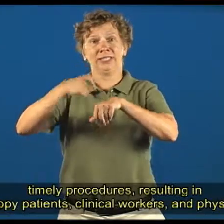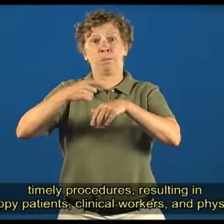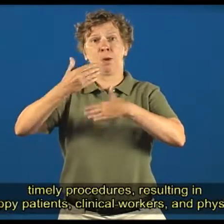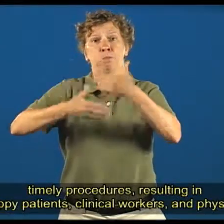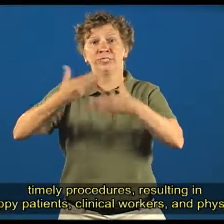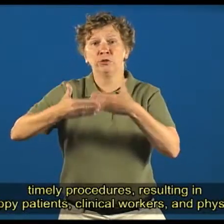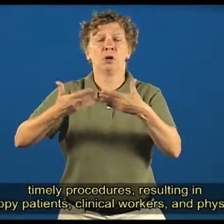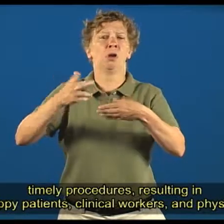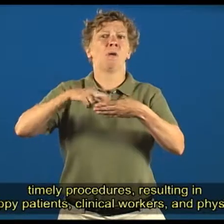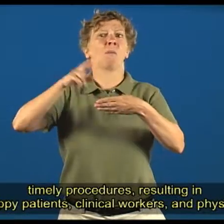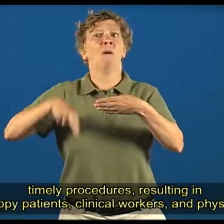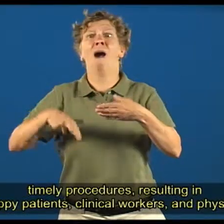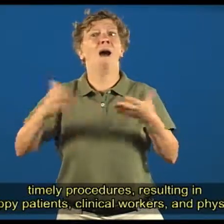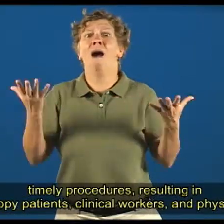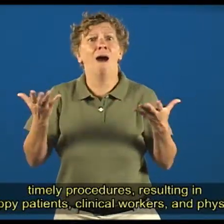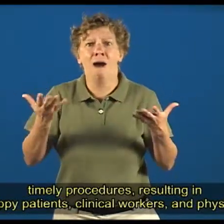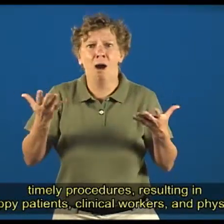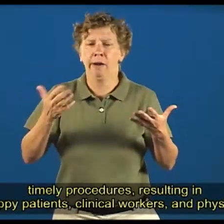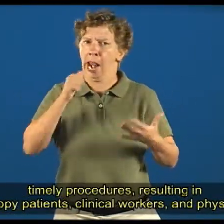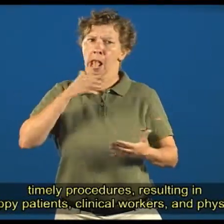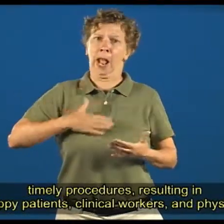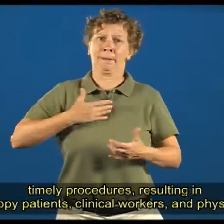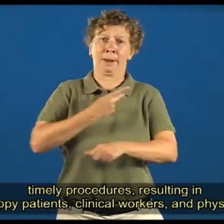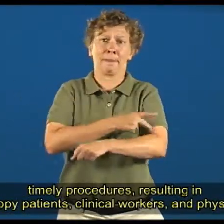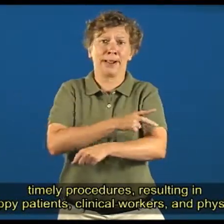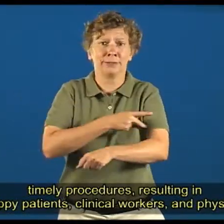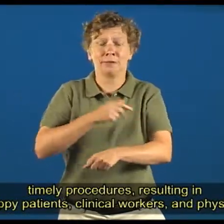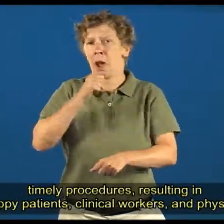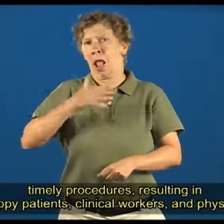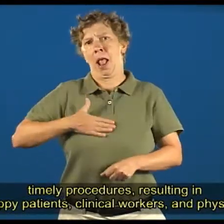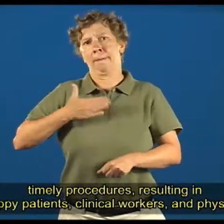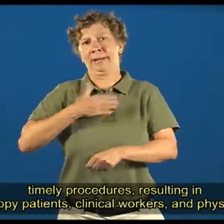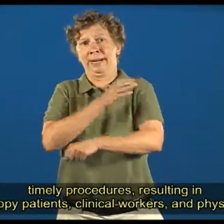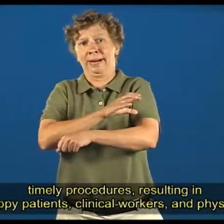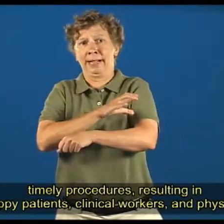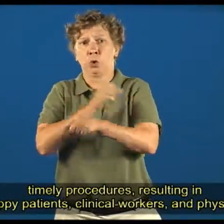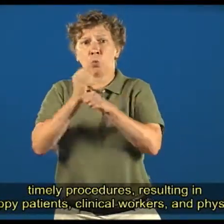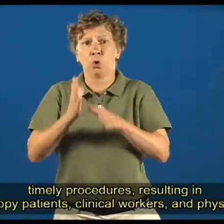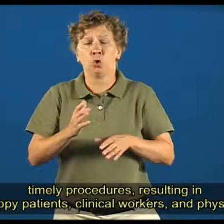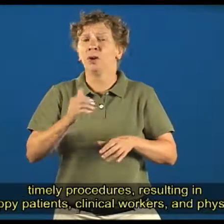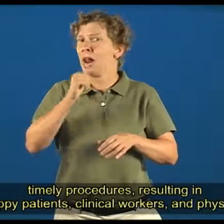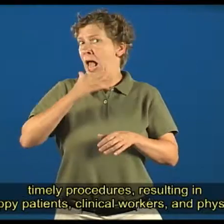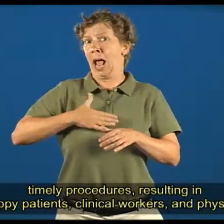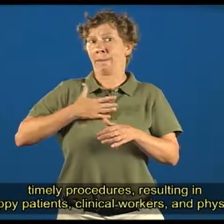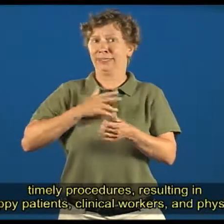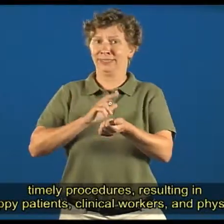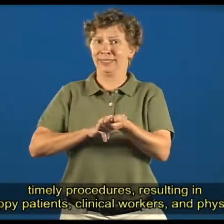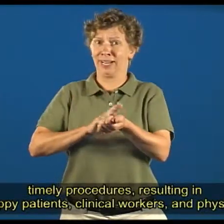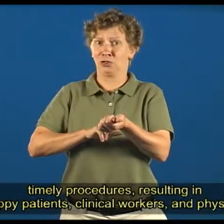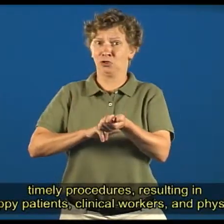timely procedures, resulting in unhappy patients, clinical workers, and physicians.